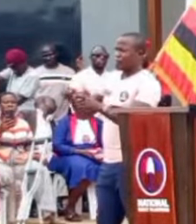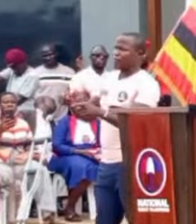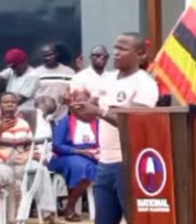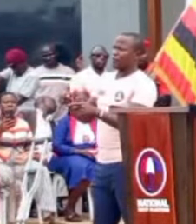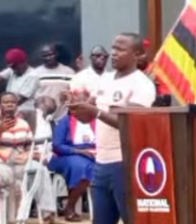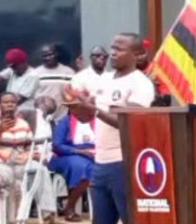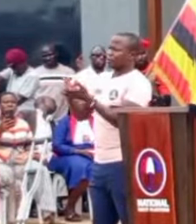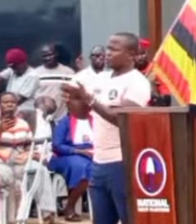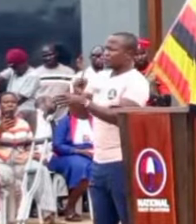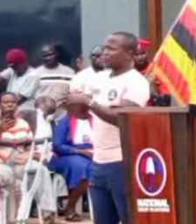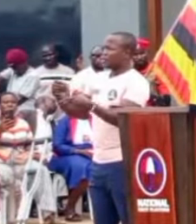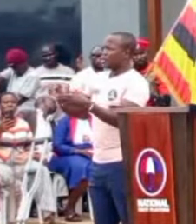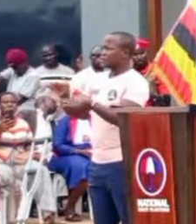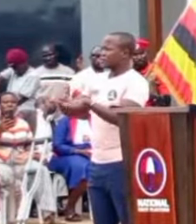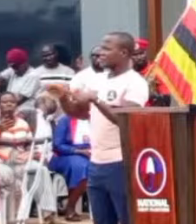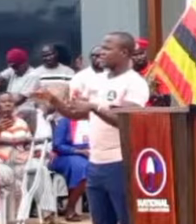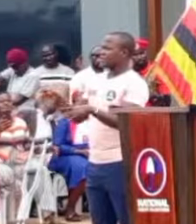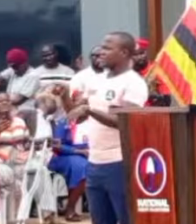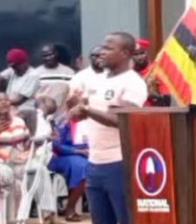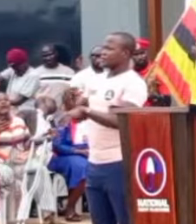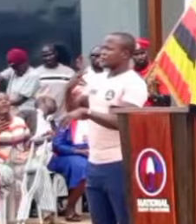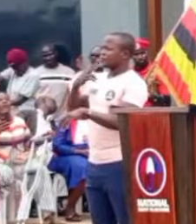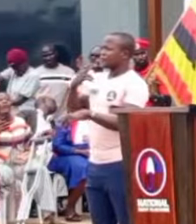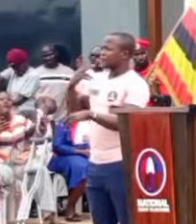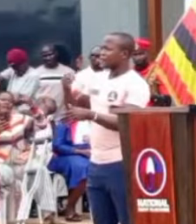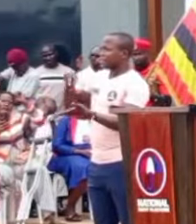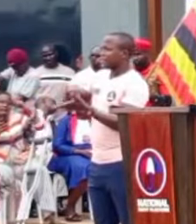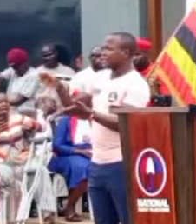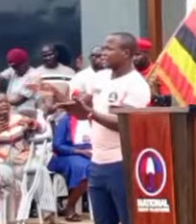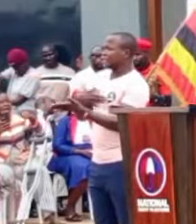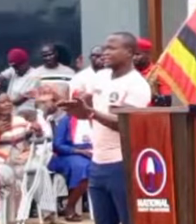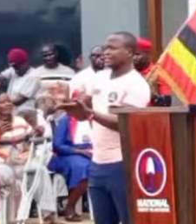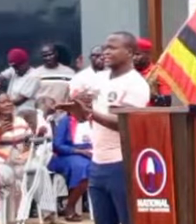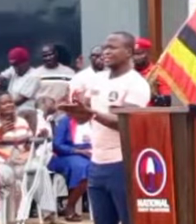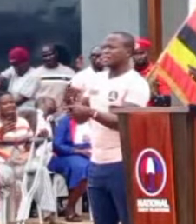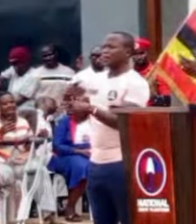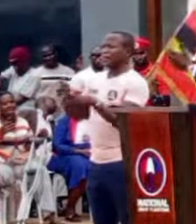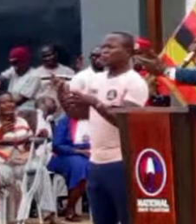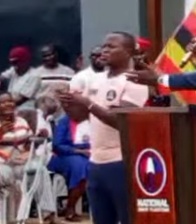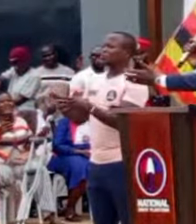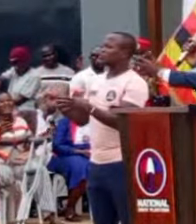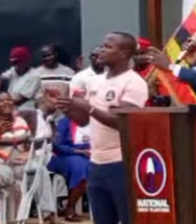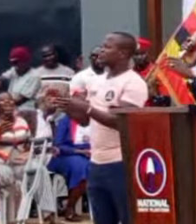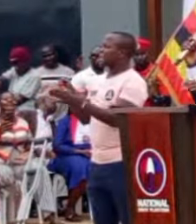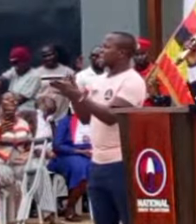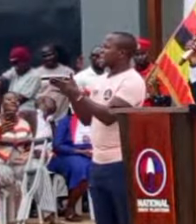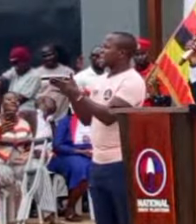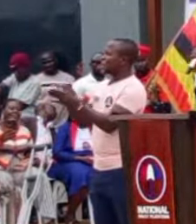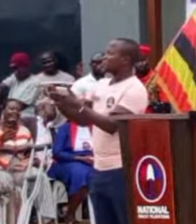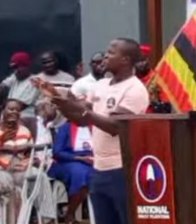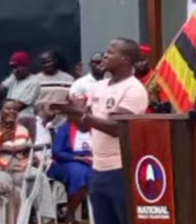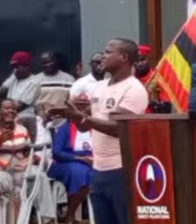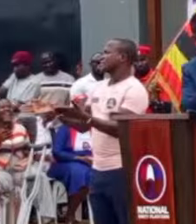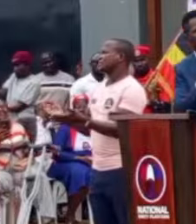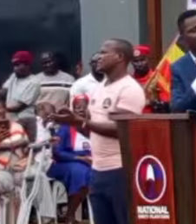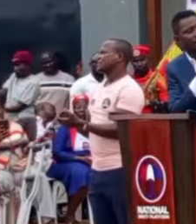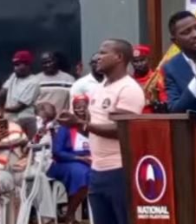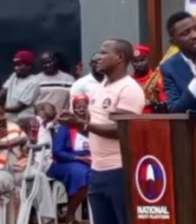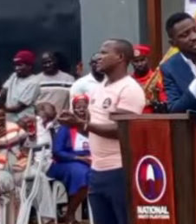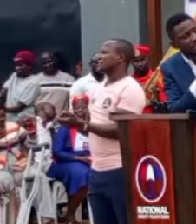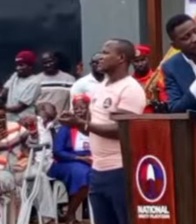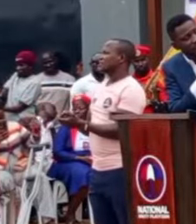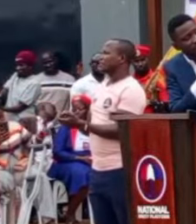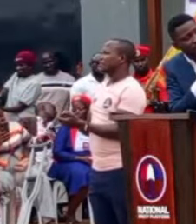nga weewalula nogamba maanyi nyina akayimba kankakabina bwe bahiiti ng'eyakyali wange oyo okulemesa okuba okubalaga